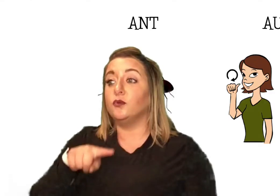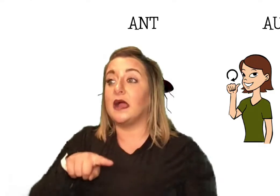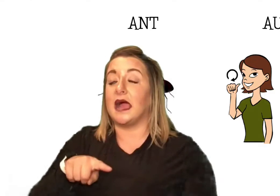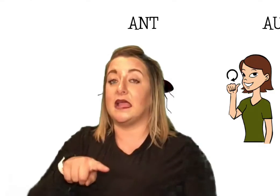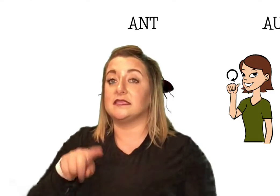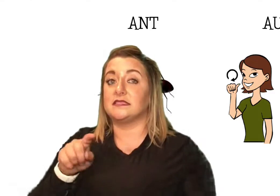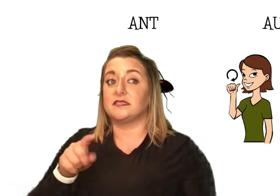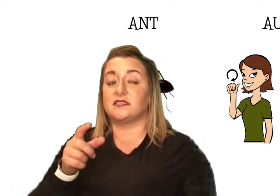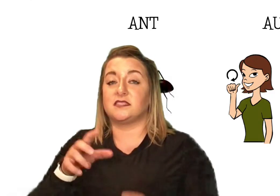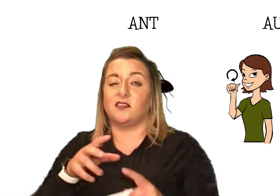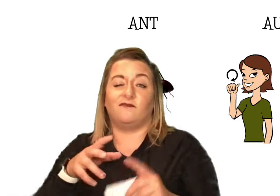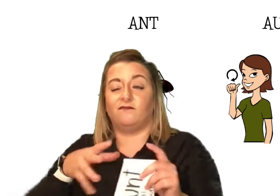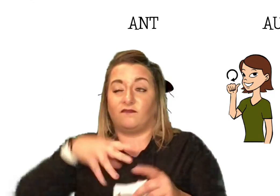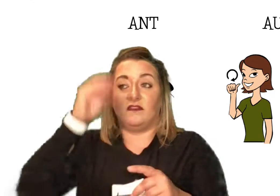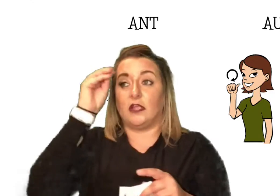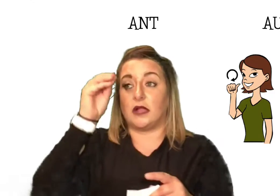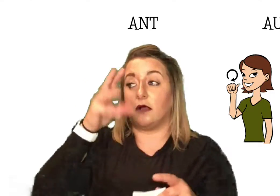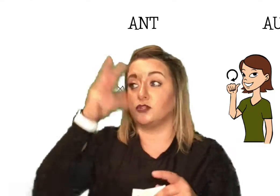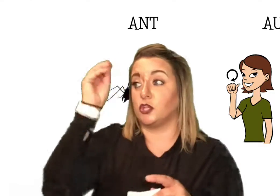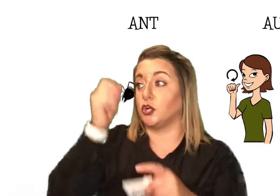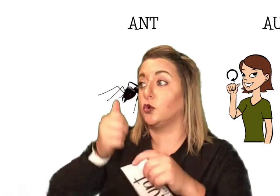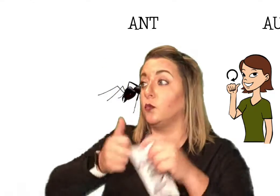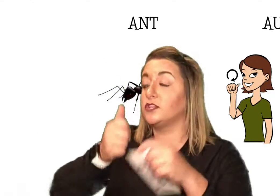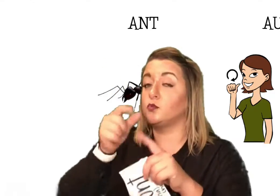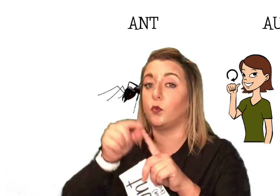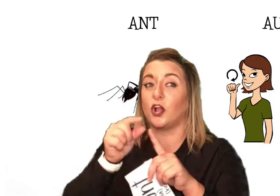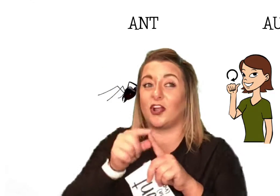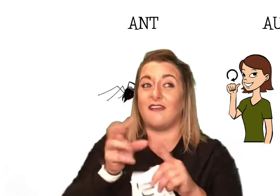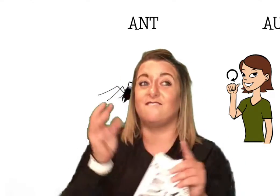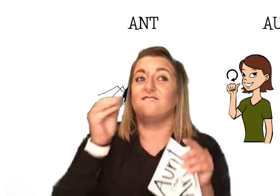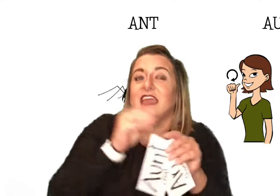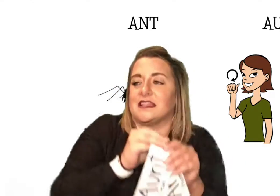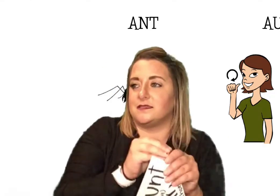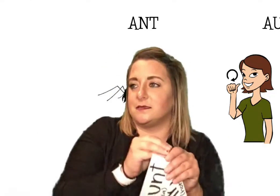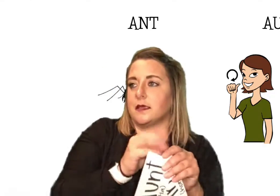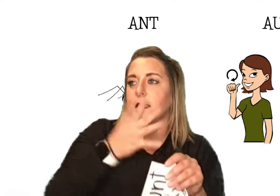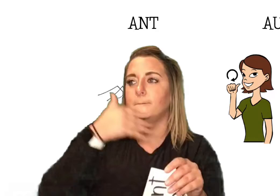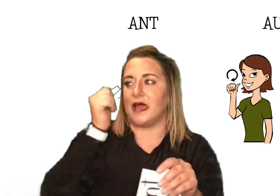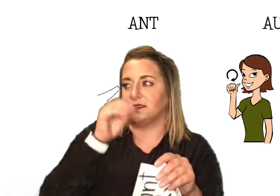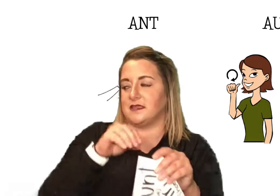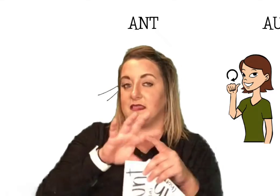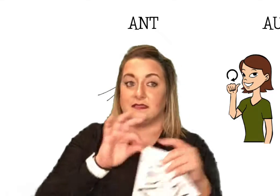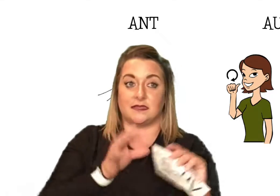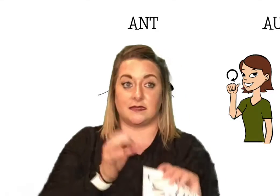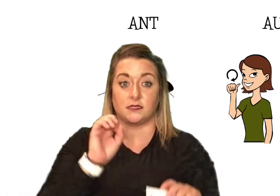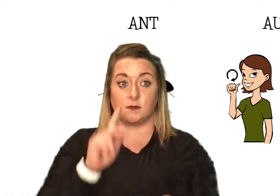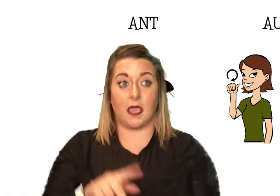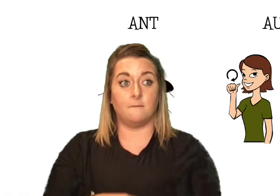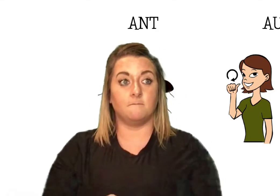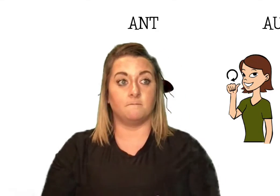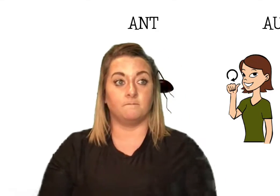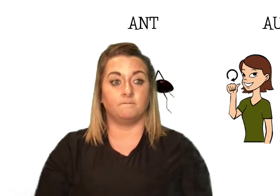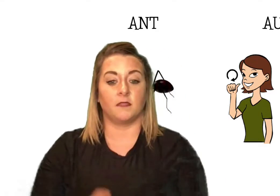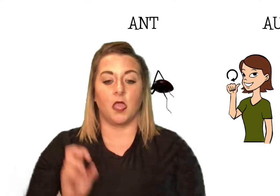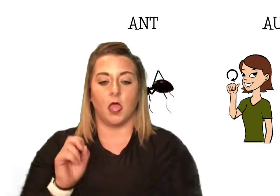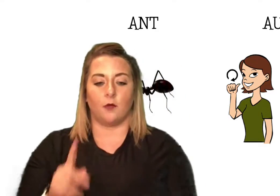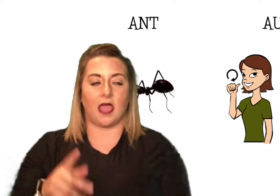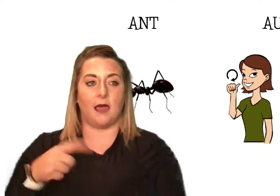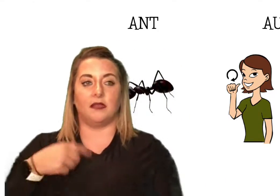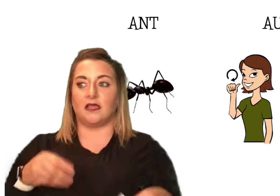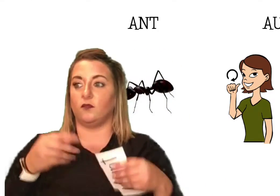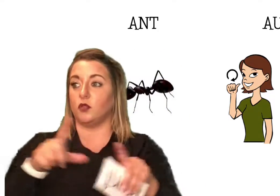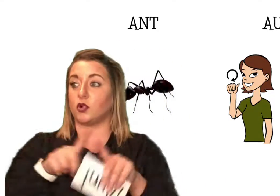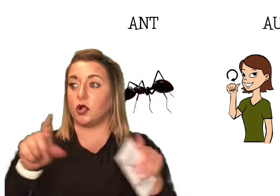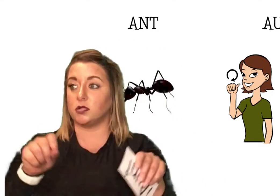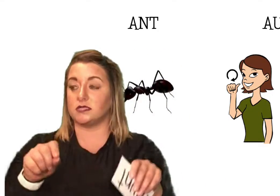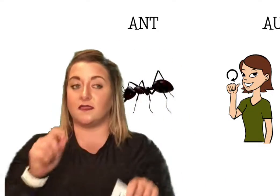need you guys to figure out, to learn which word fits best in the sentence, okay? Okay,